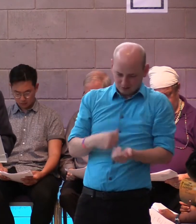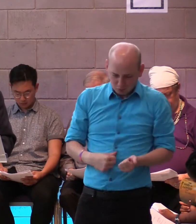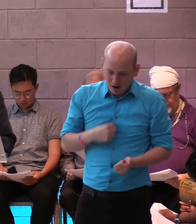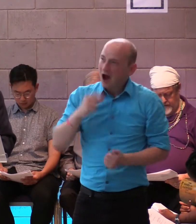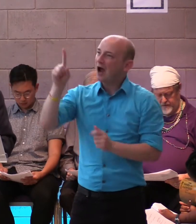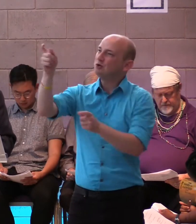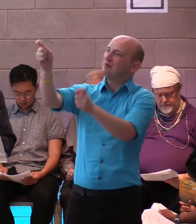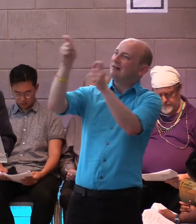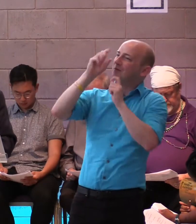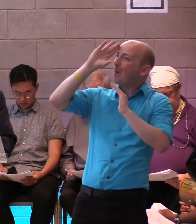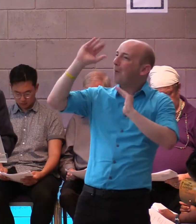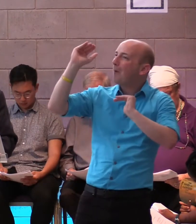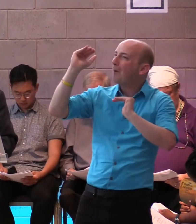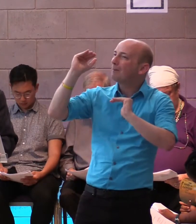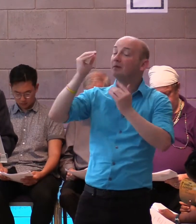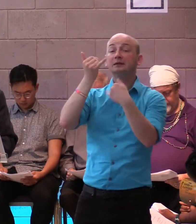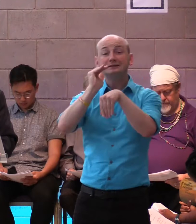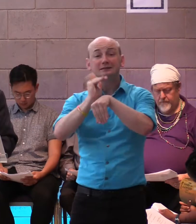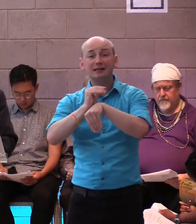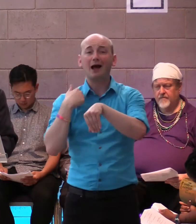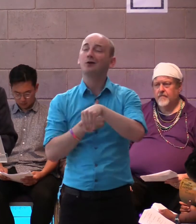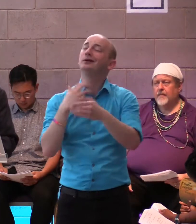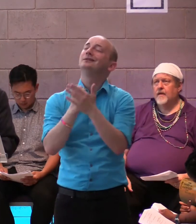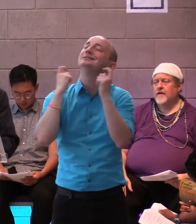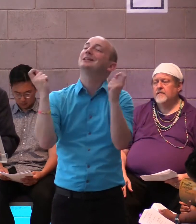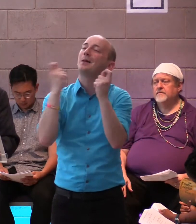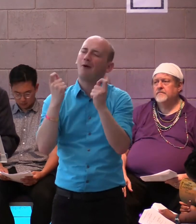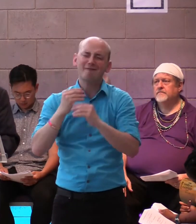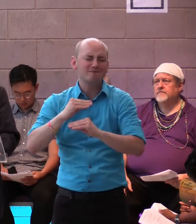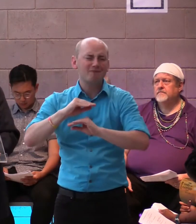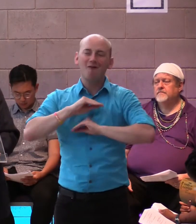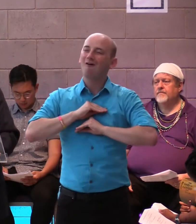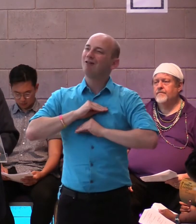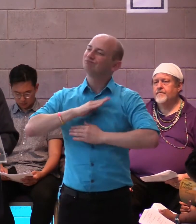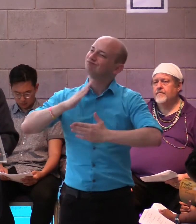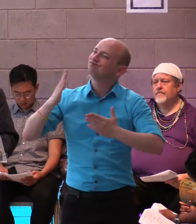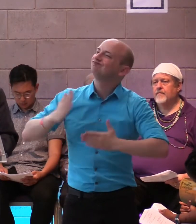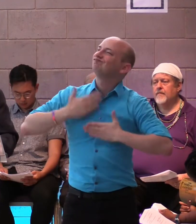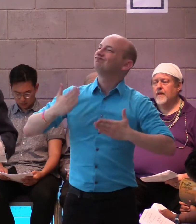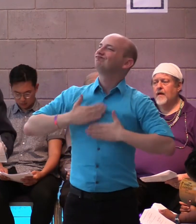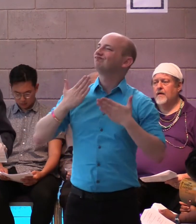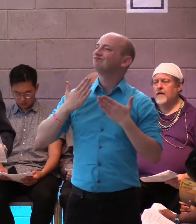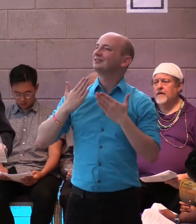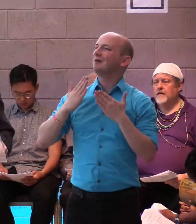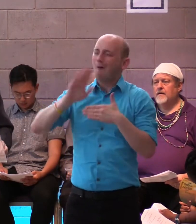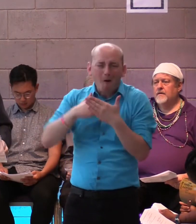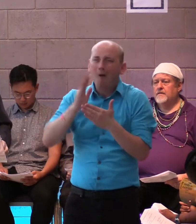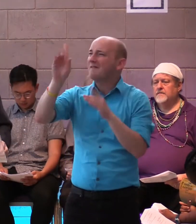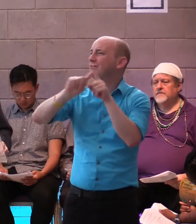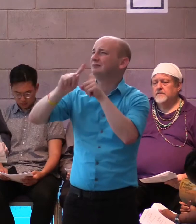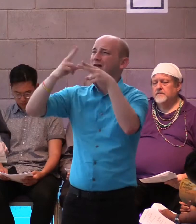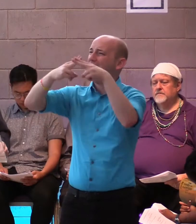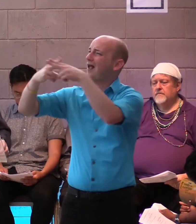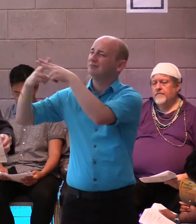may celebrate tonight with fullness and with joy, in your many names, and in the name of all